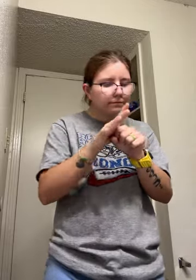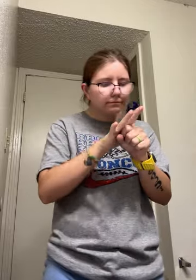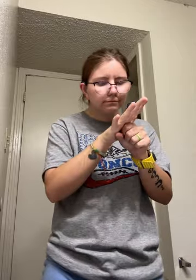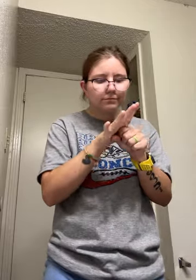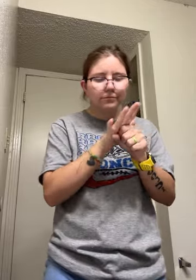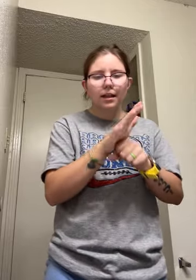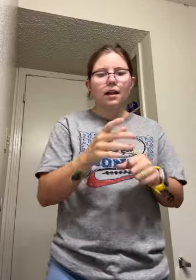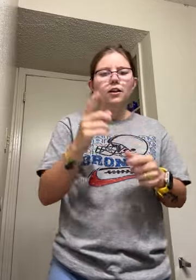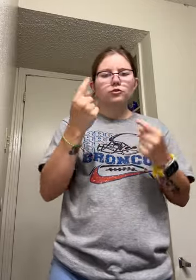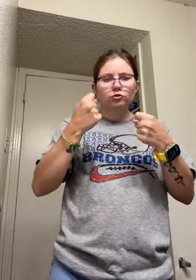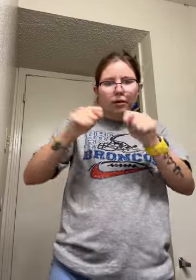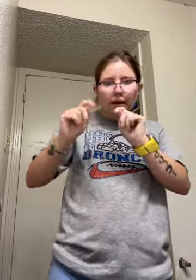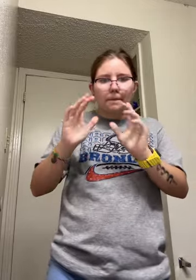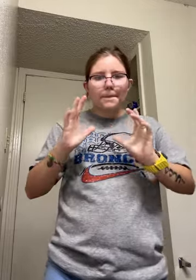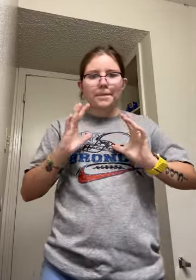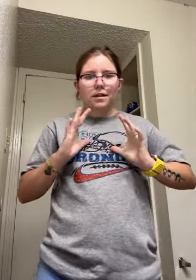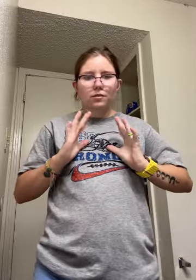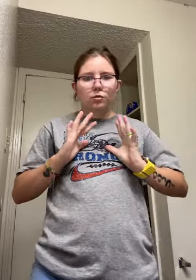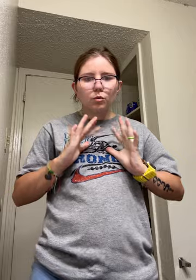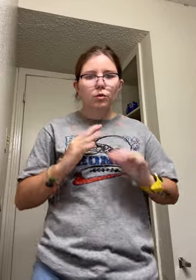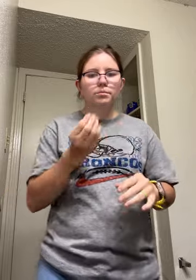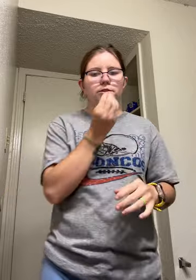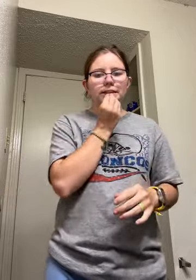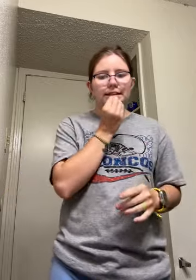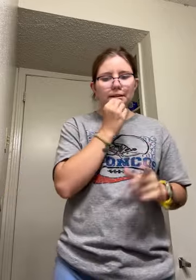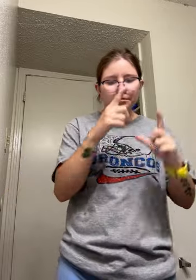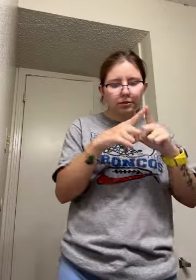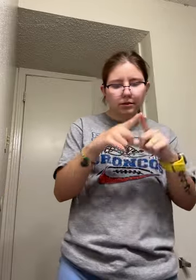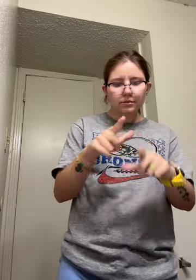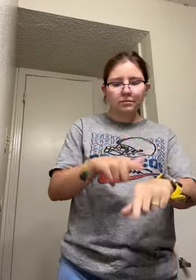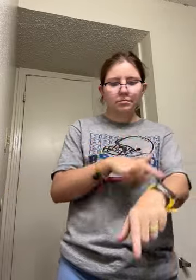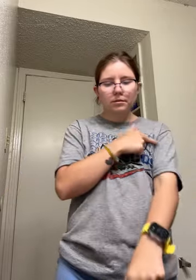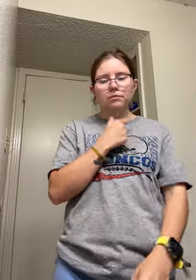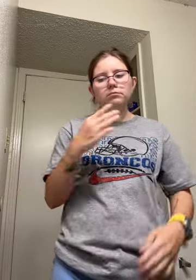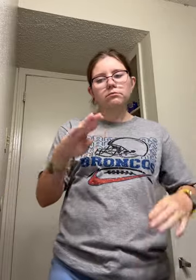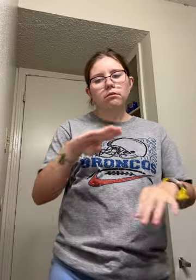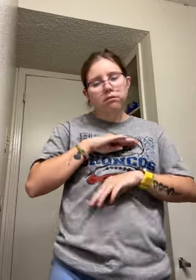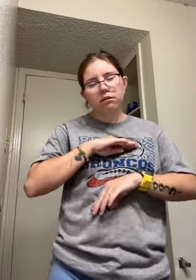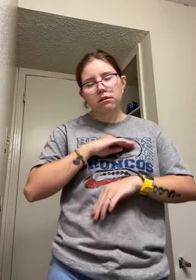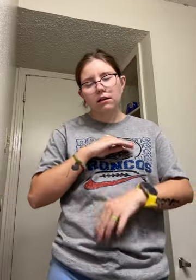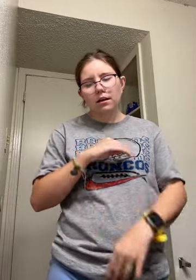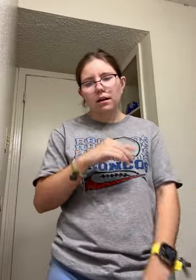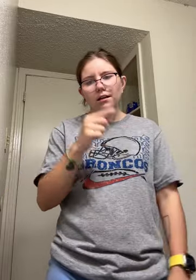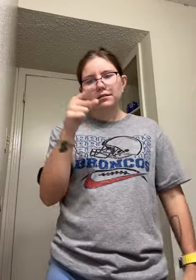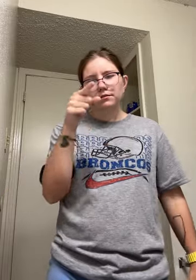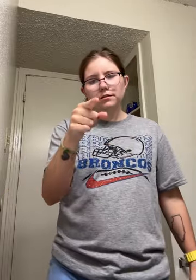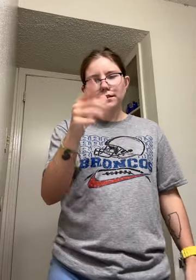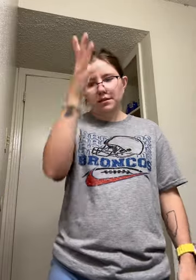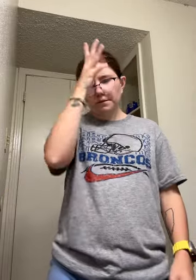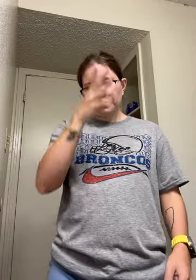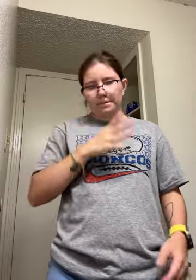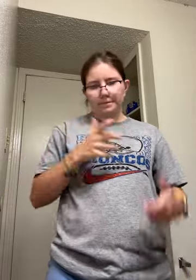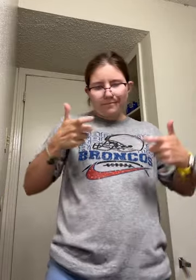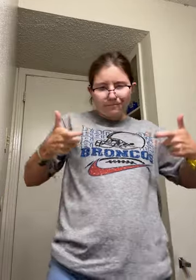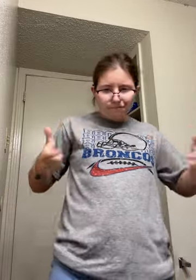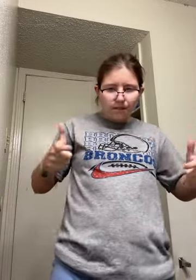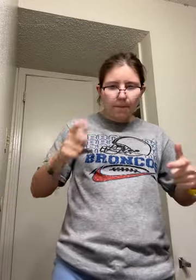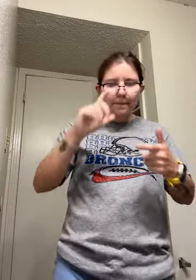So you try to play it off and eat the pussy. But it take us so long to come. what? Then a dude walk in. That's her big boyfriend. And he